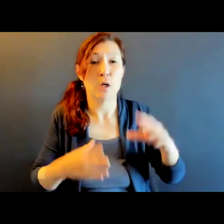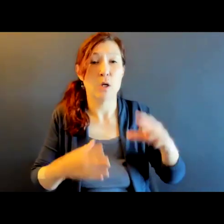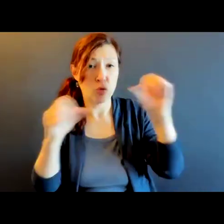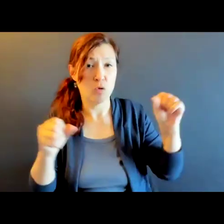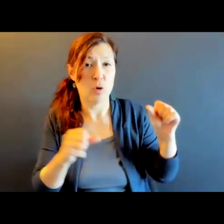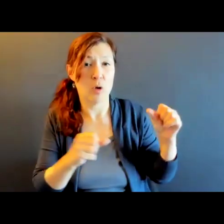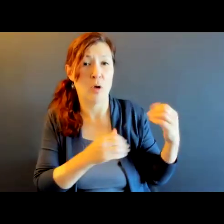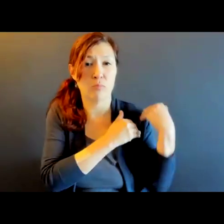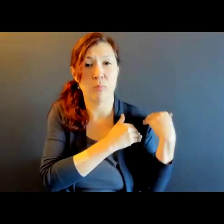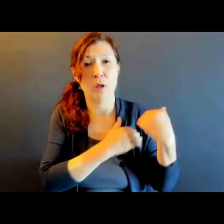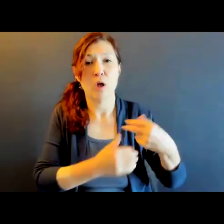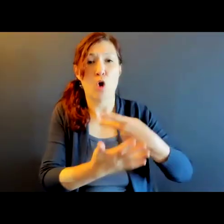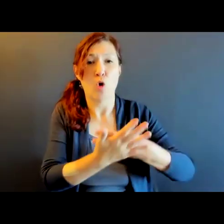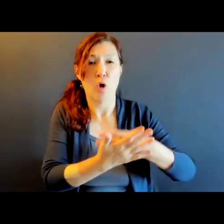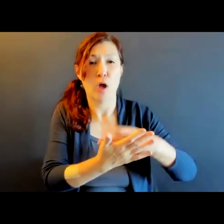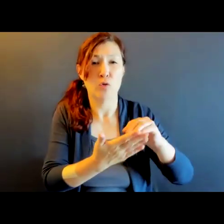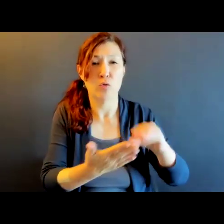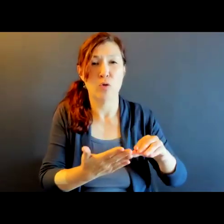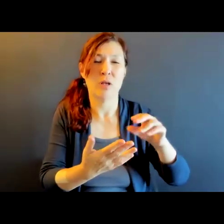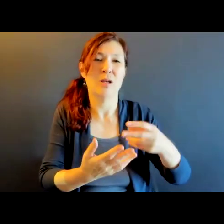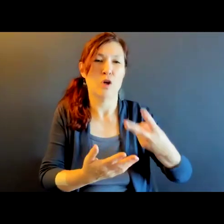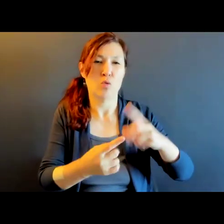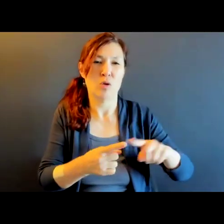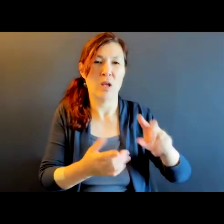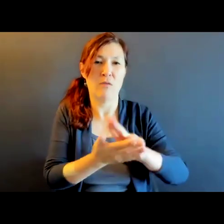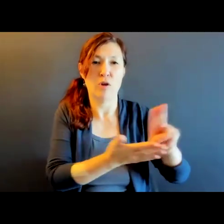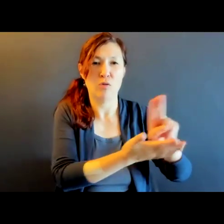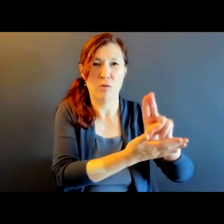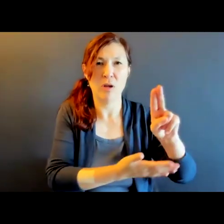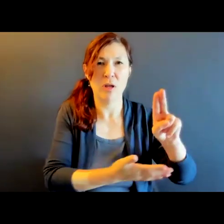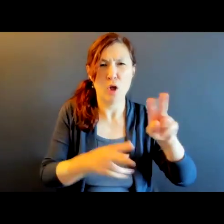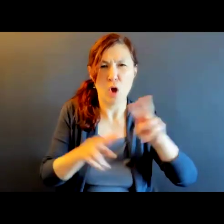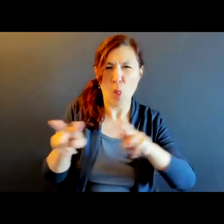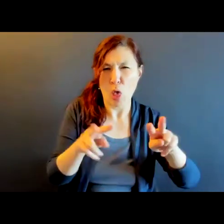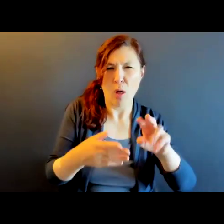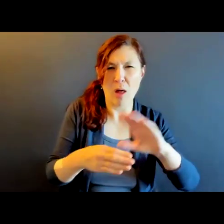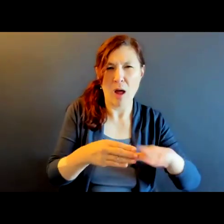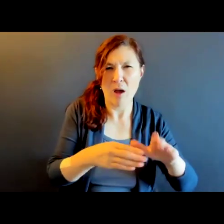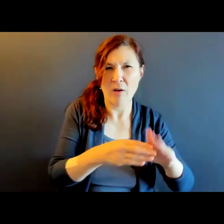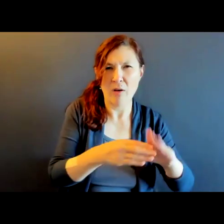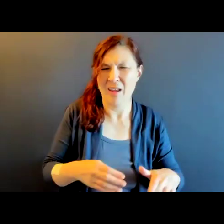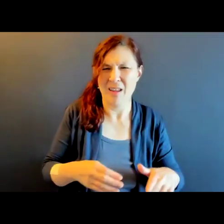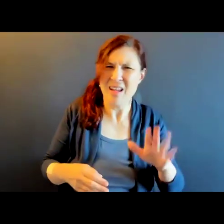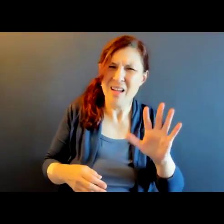2 different universities to evaluate outcomes as essentially a side hustle. Consultants should be 30 hired.